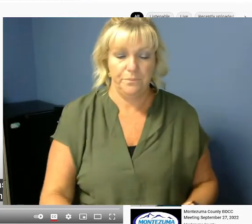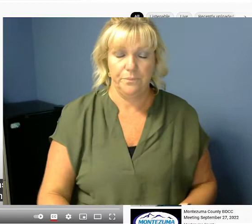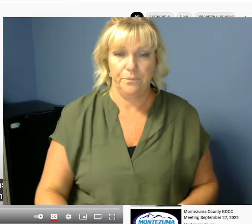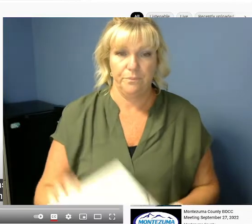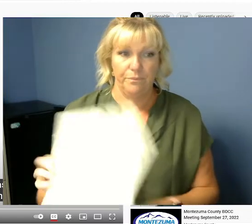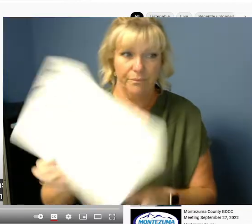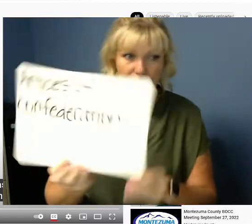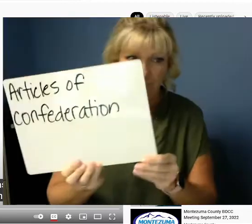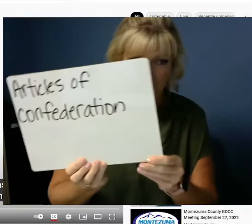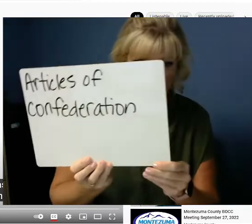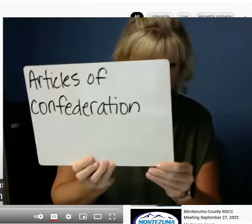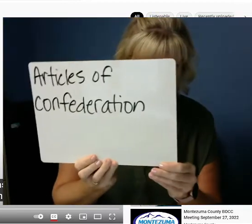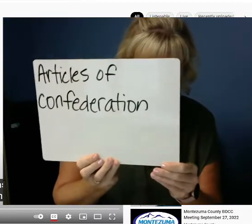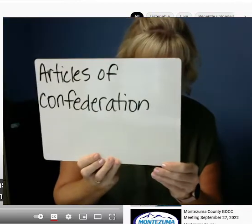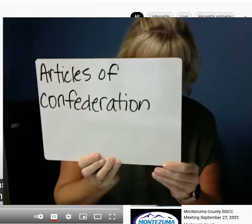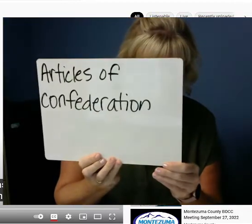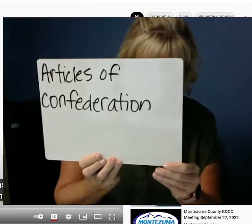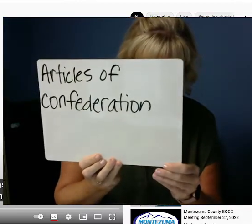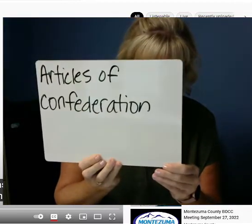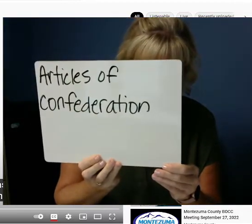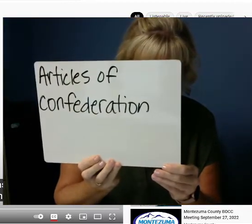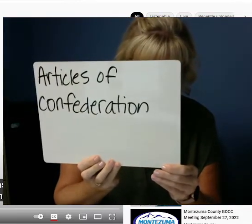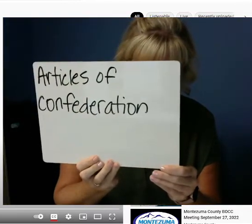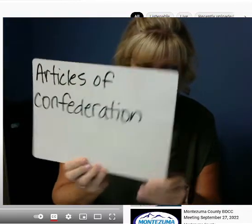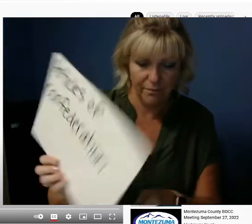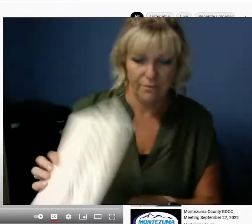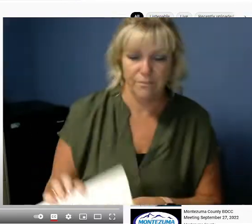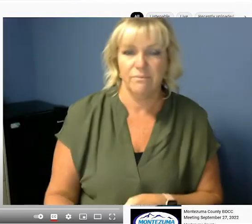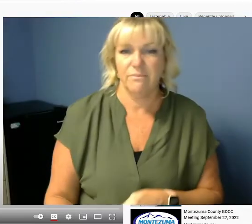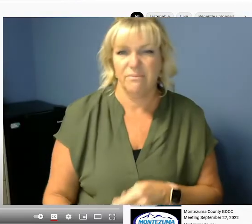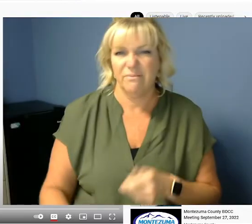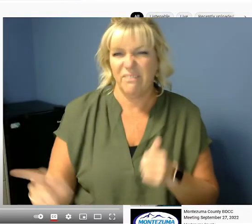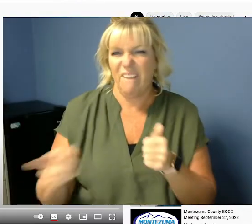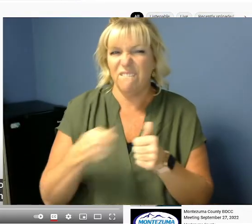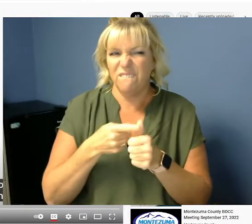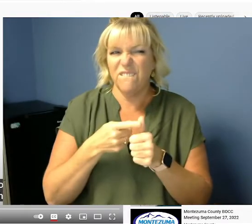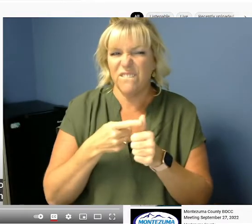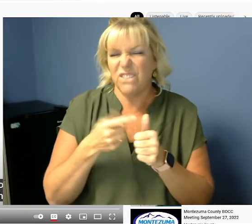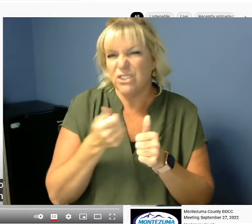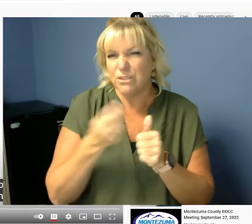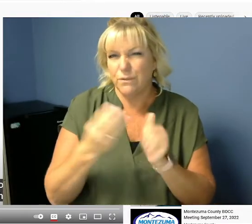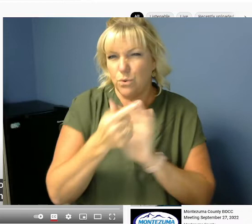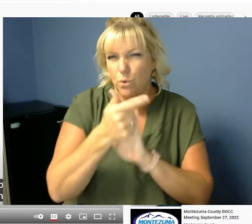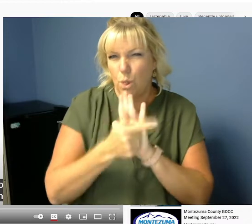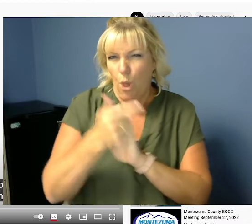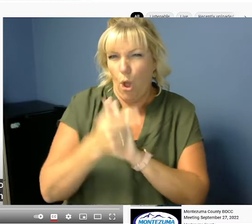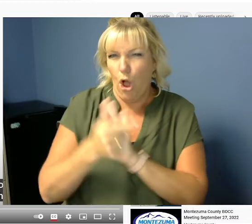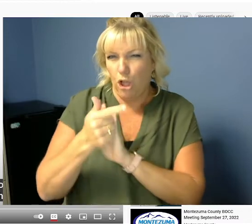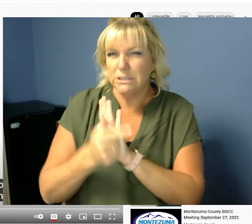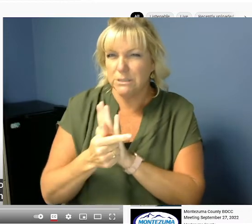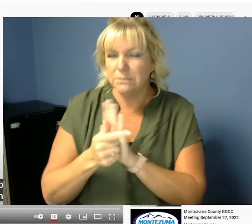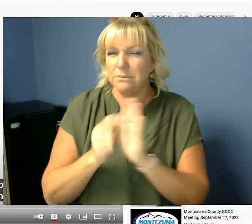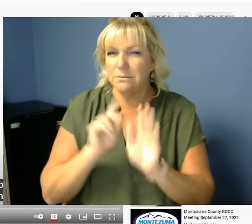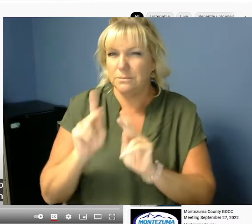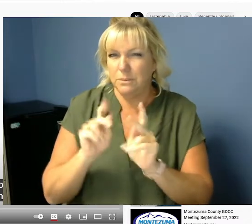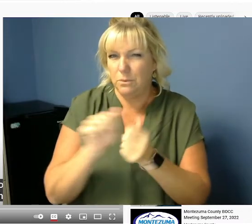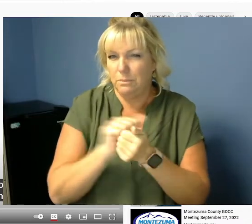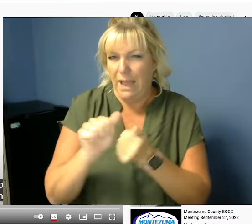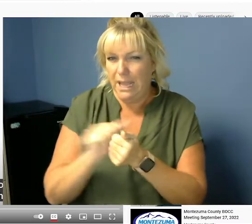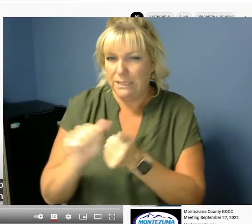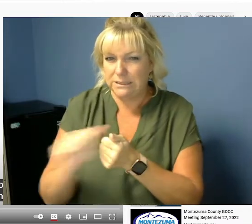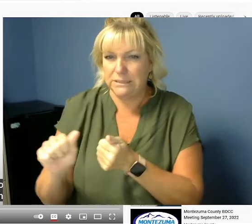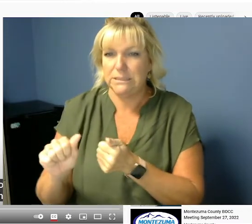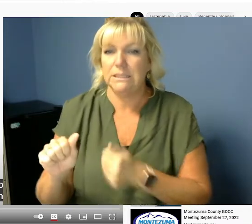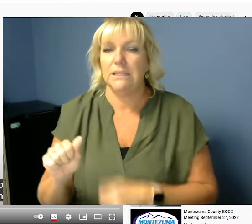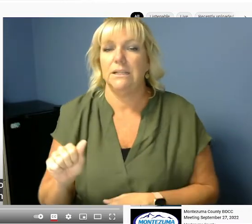was the first body of law that governed us when the American Revolution ended. We don't get a whole lot